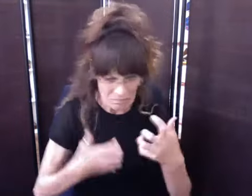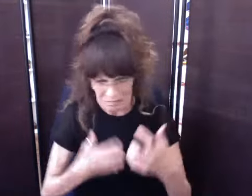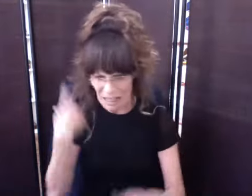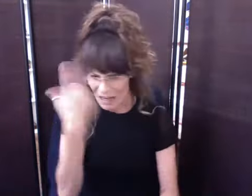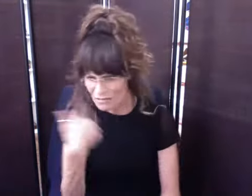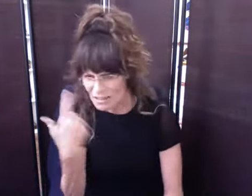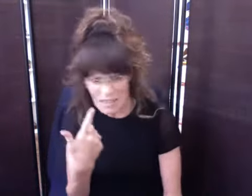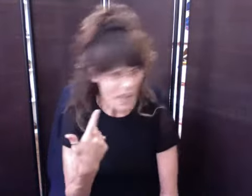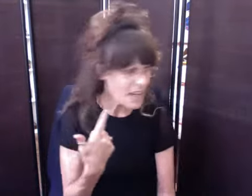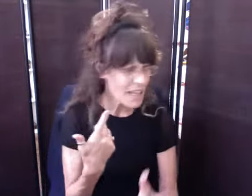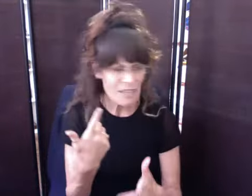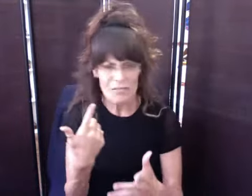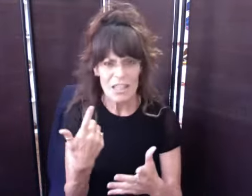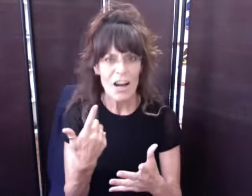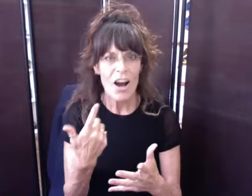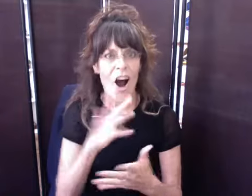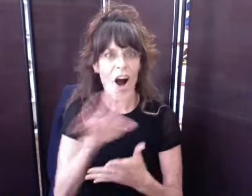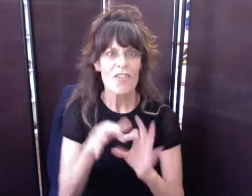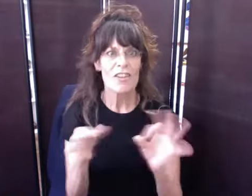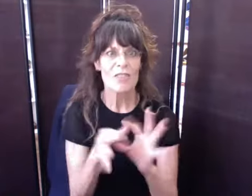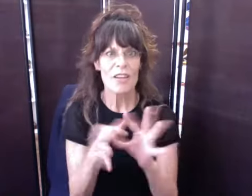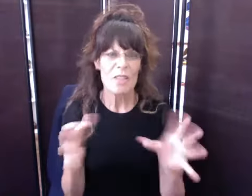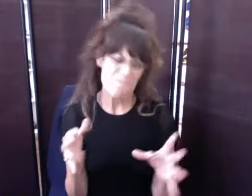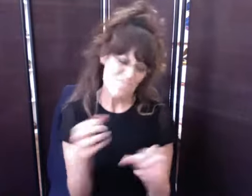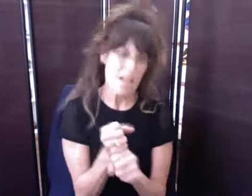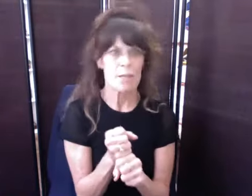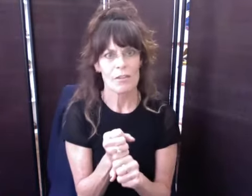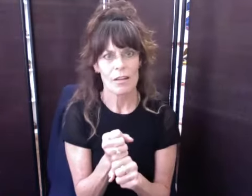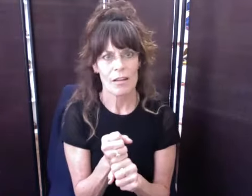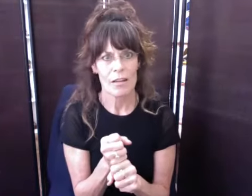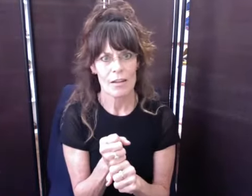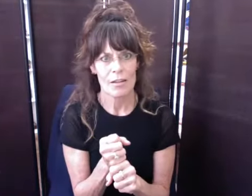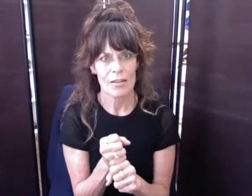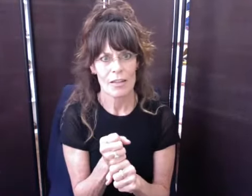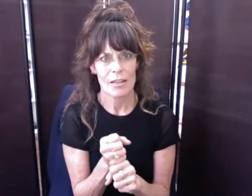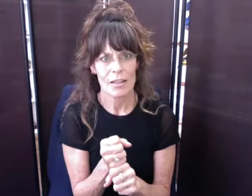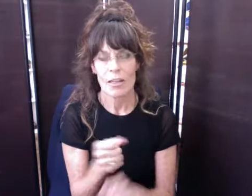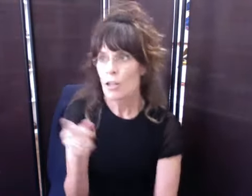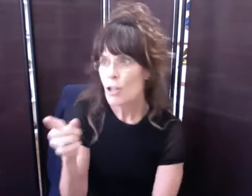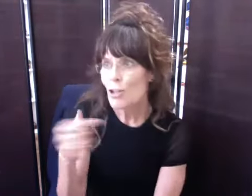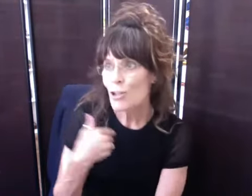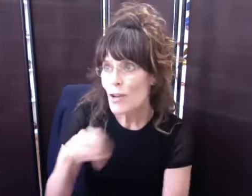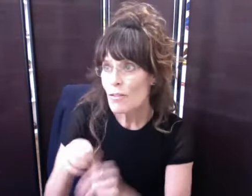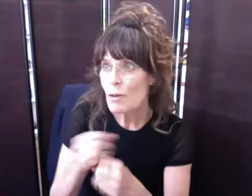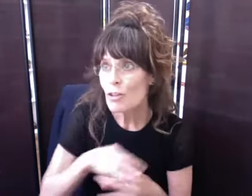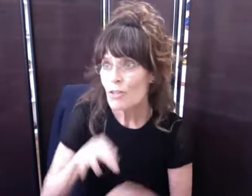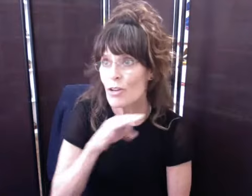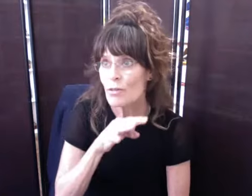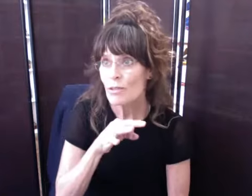all of these phrases, that seemed to encapsulate for me. And he said, do you have a broken soul? And frankly, I was too ashamed to say yes.